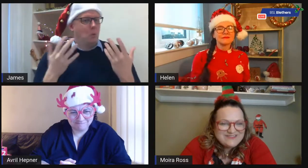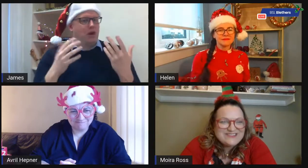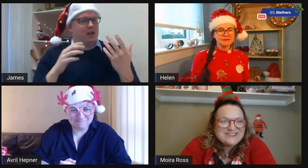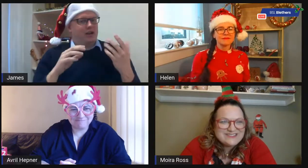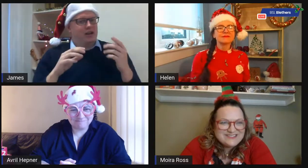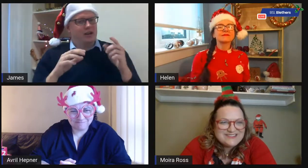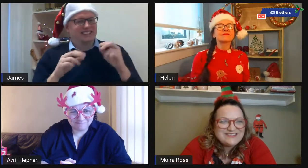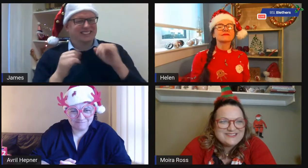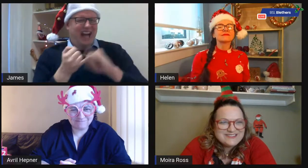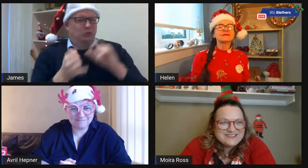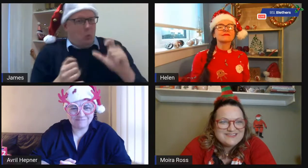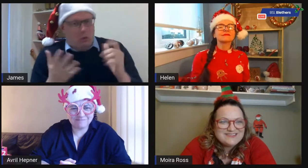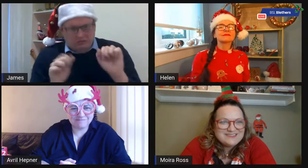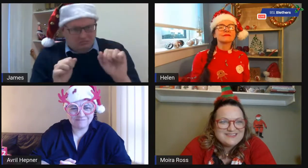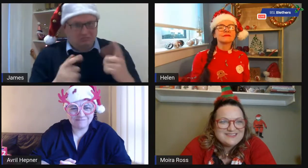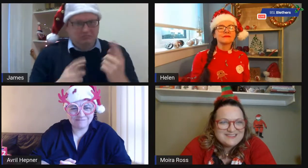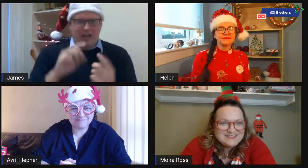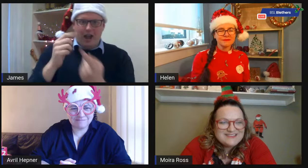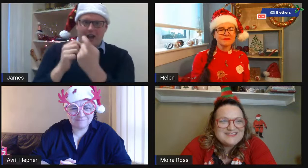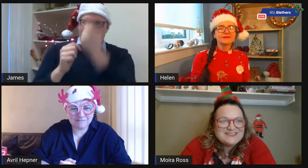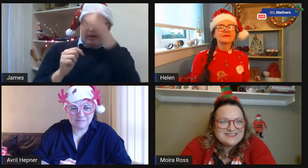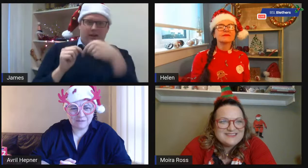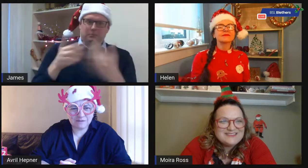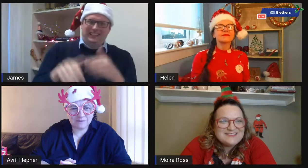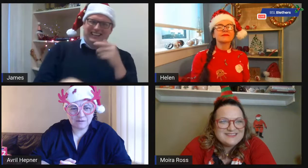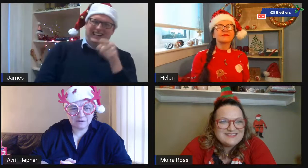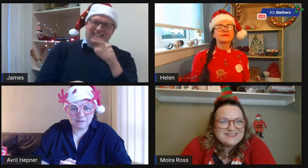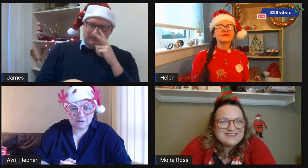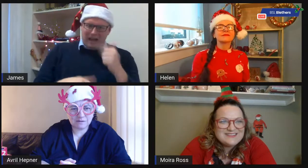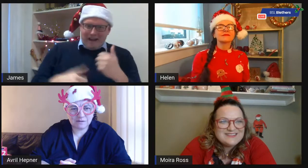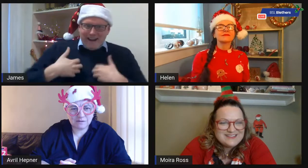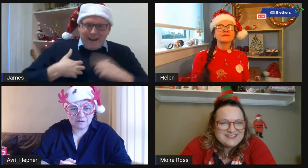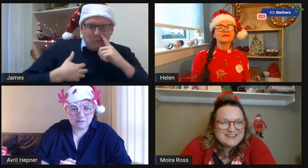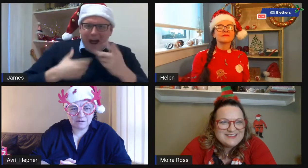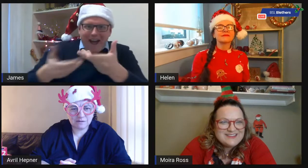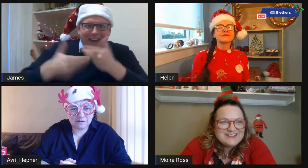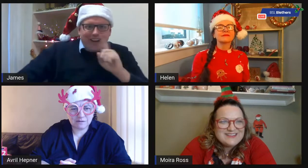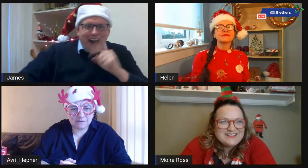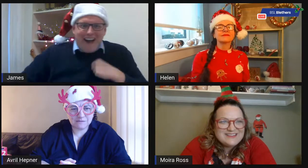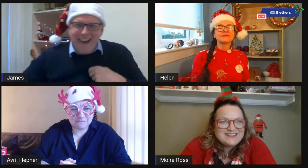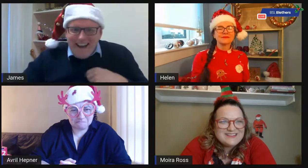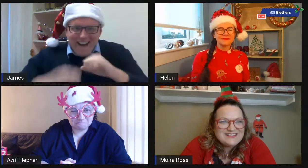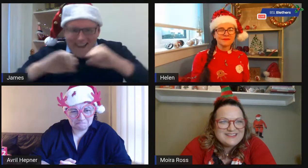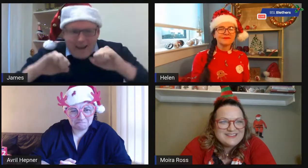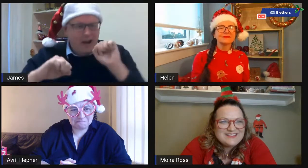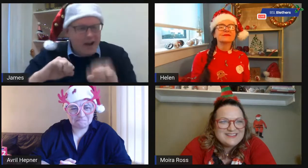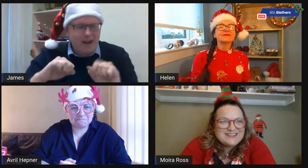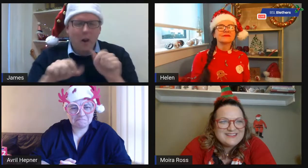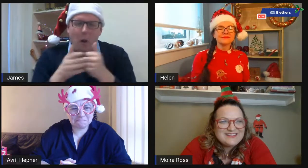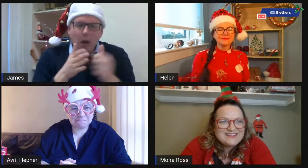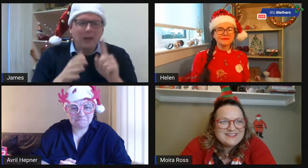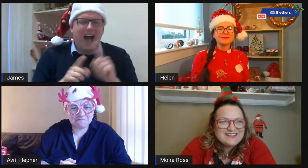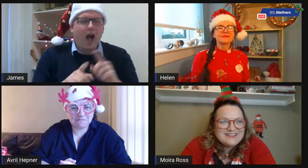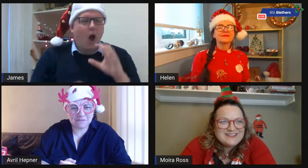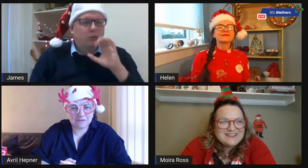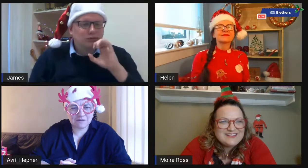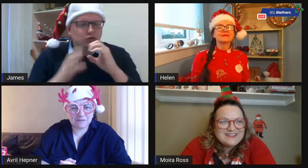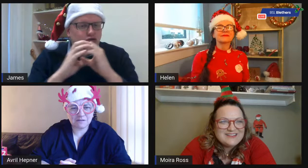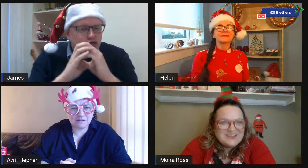So for me, in my head, Father Christmas, Santa Claus had put these goodies in this stocking for me. and